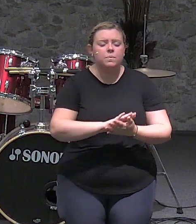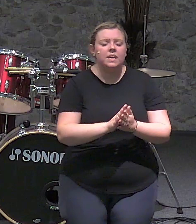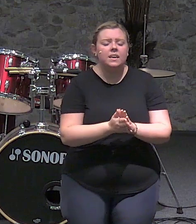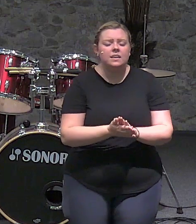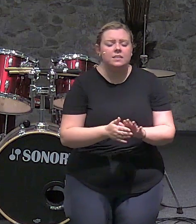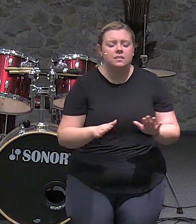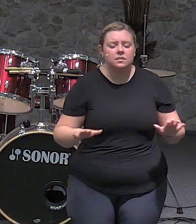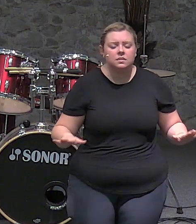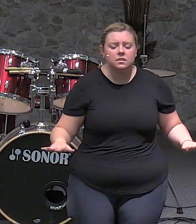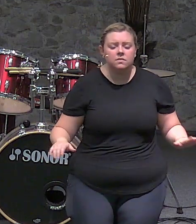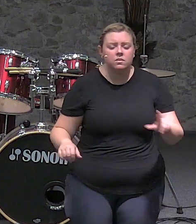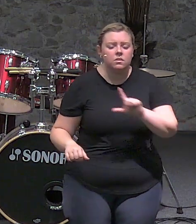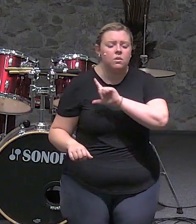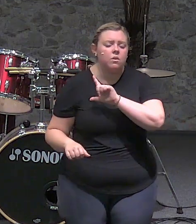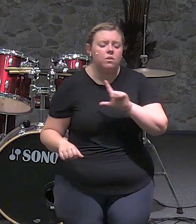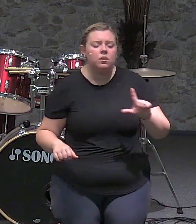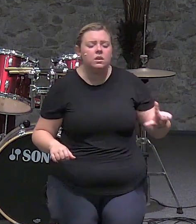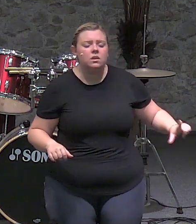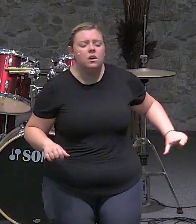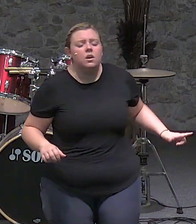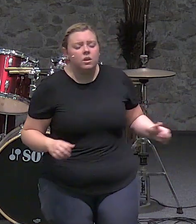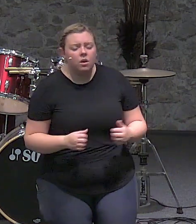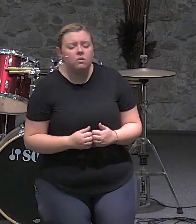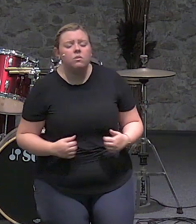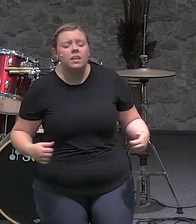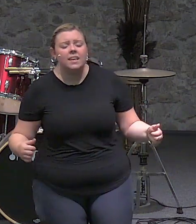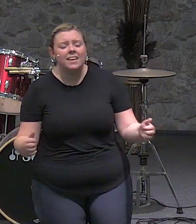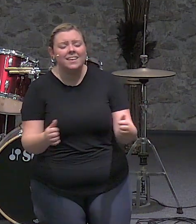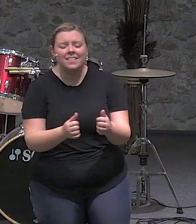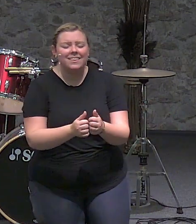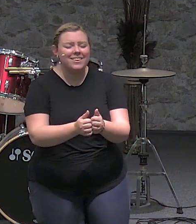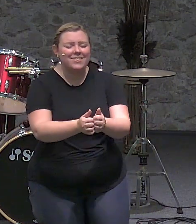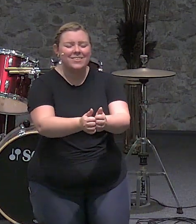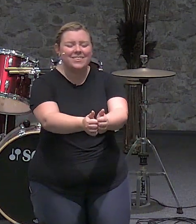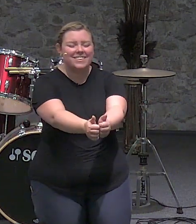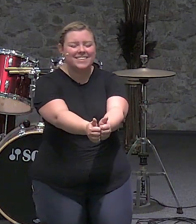May the peace of the Lord go